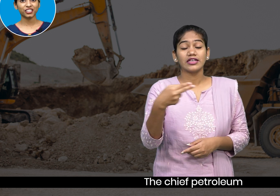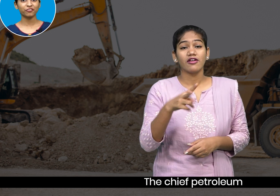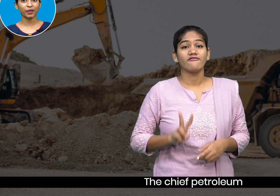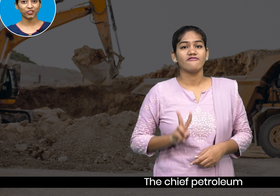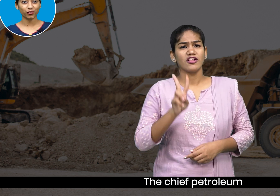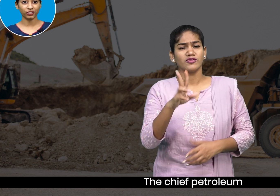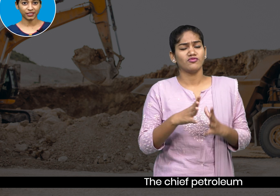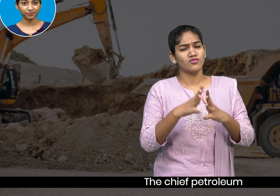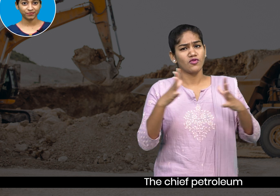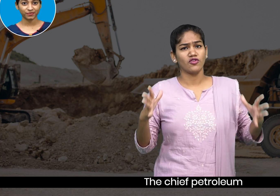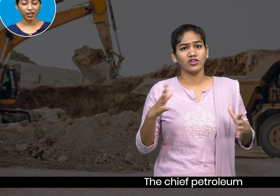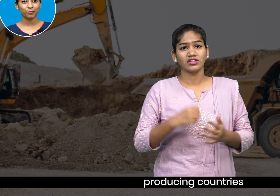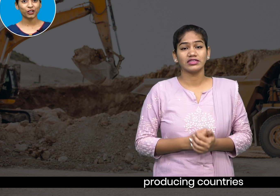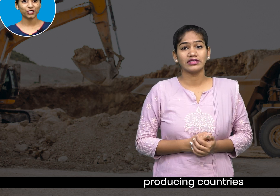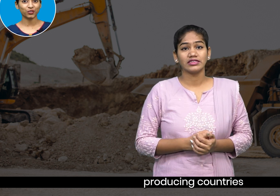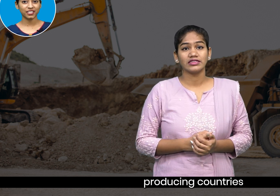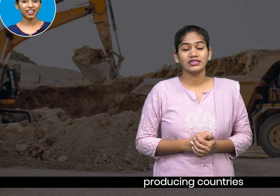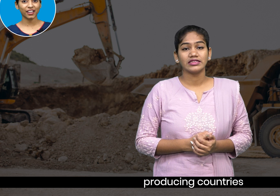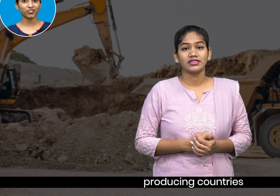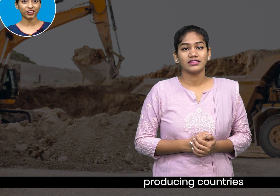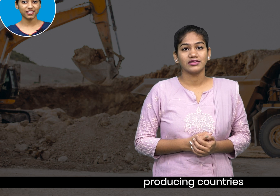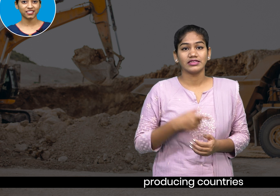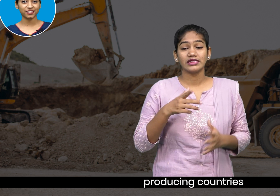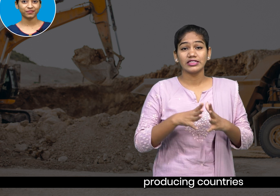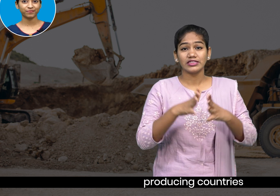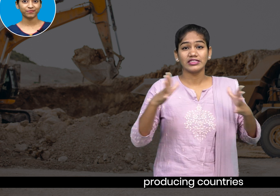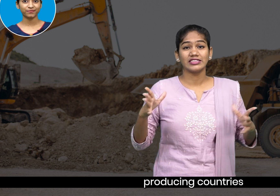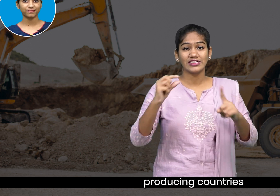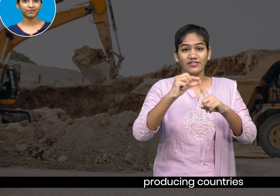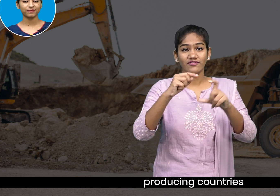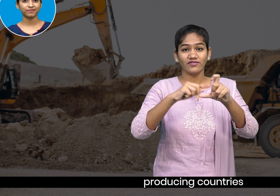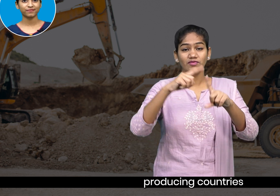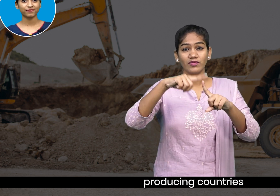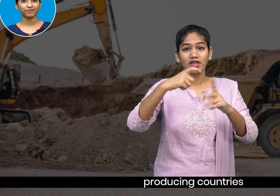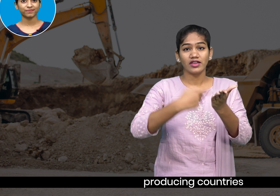The chief petroleum producing countries